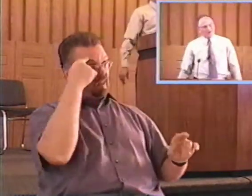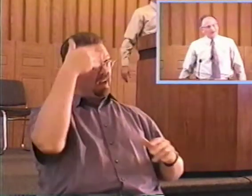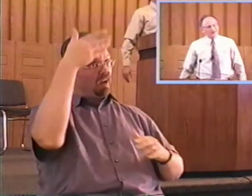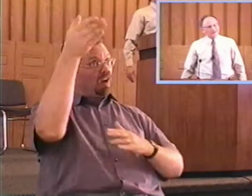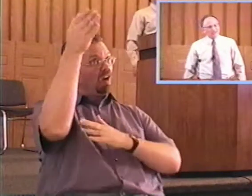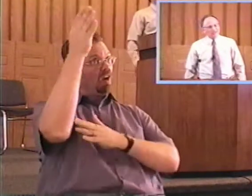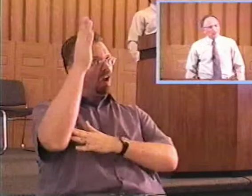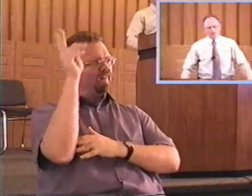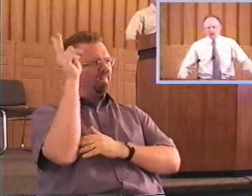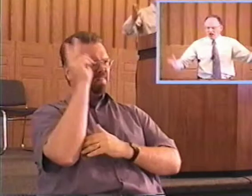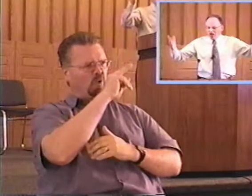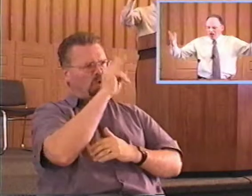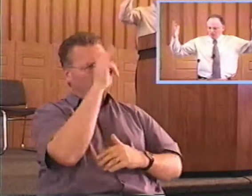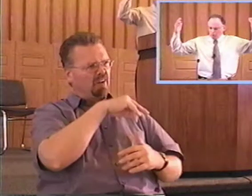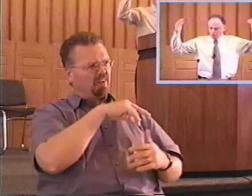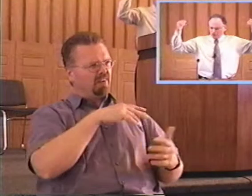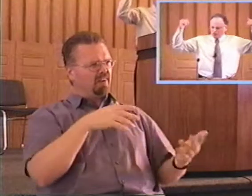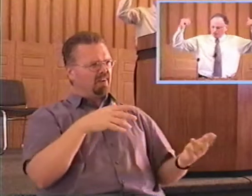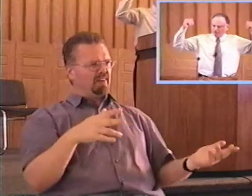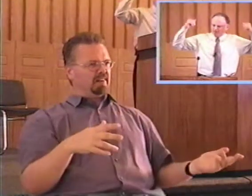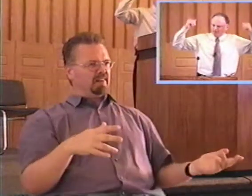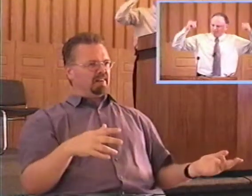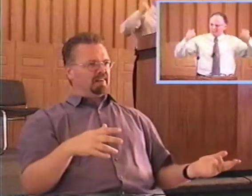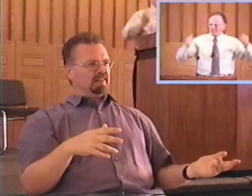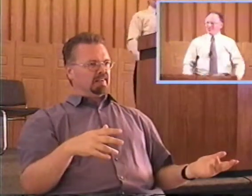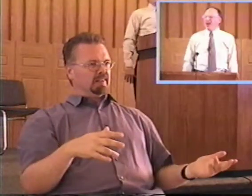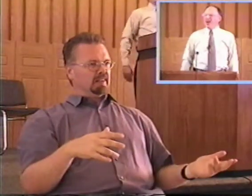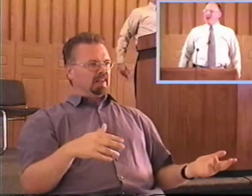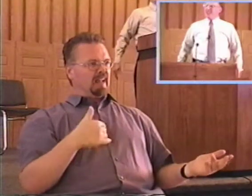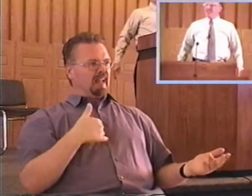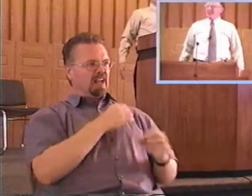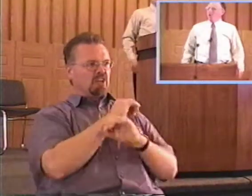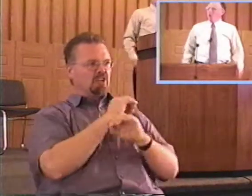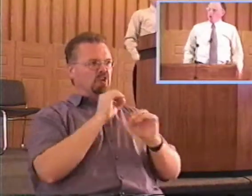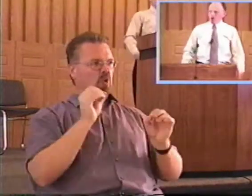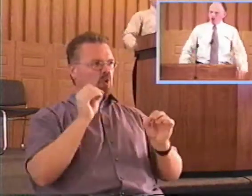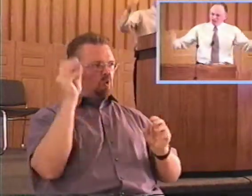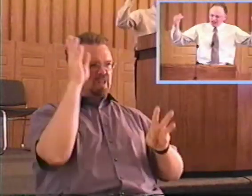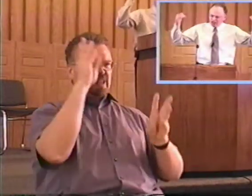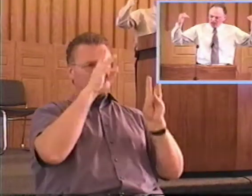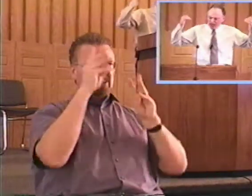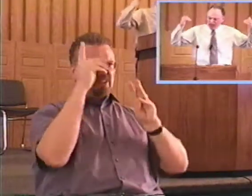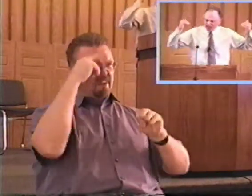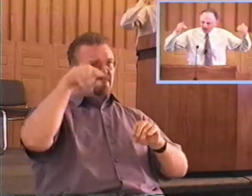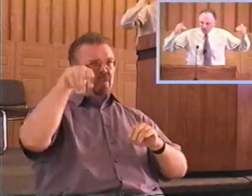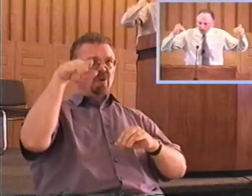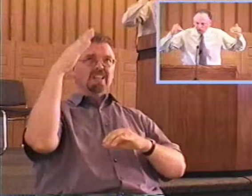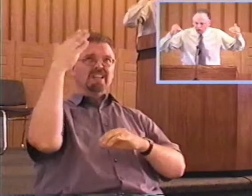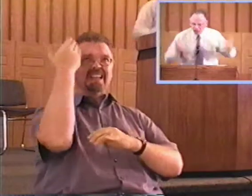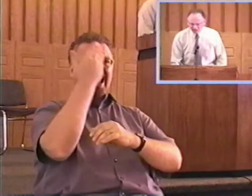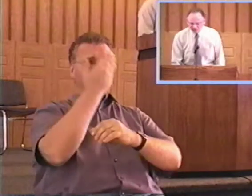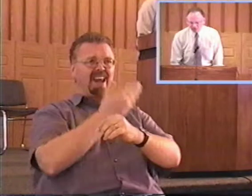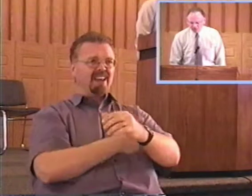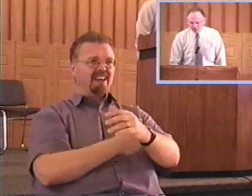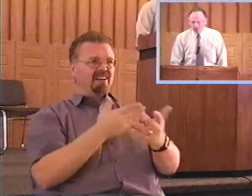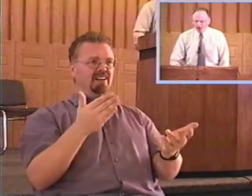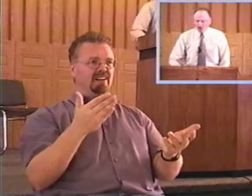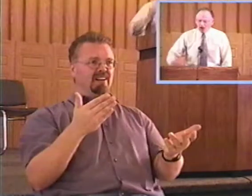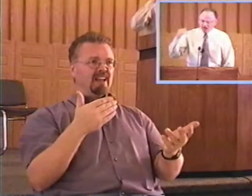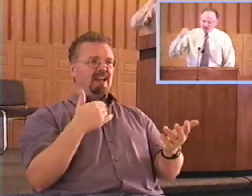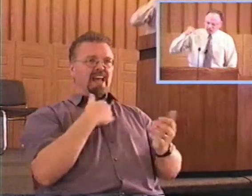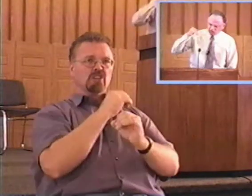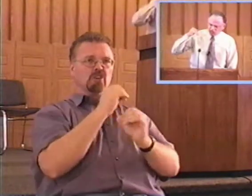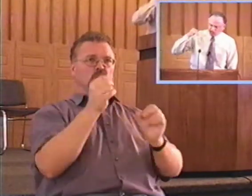fool? What do you think? God has no concern for his son? What do you think? God has no